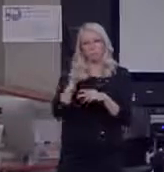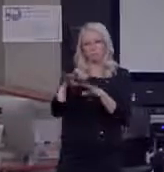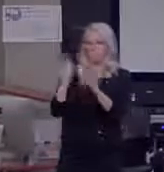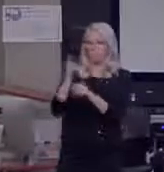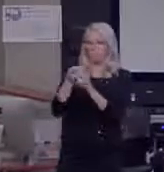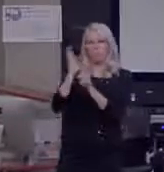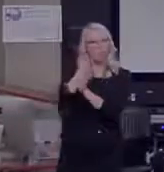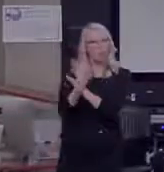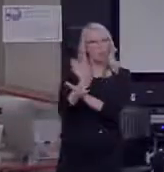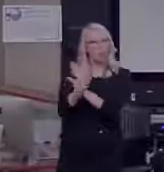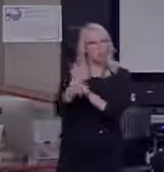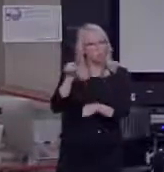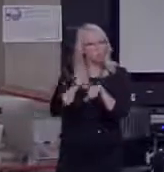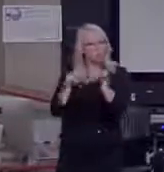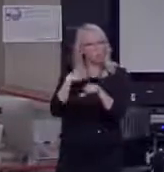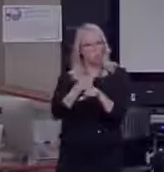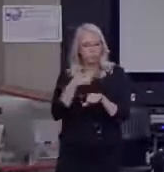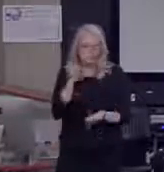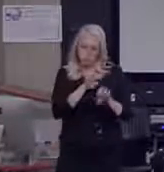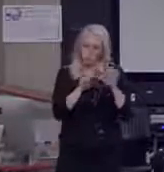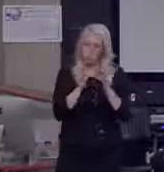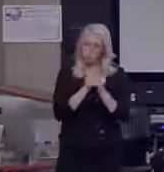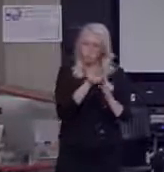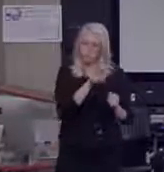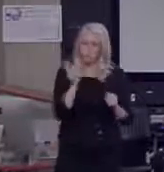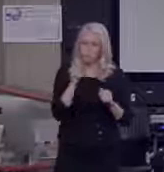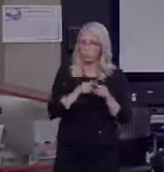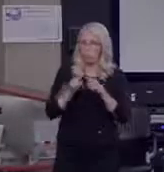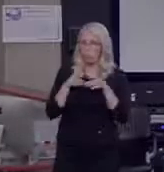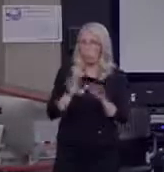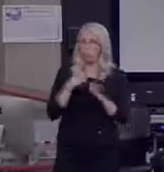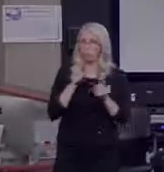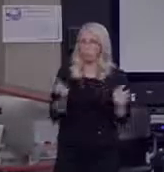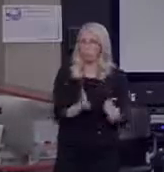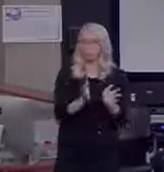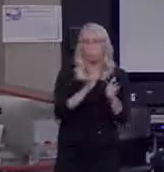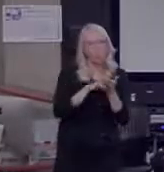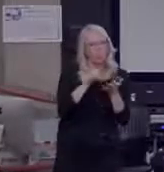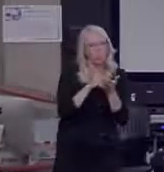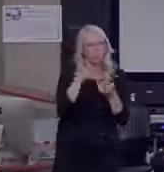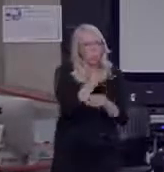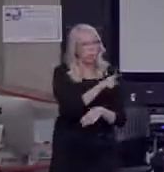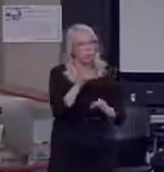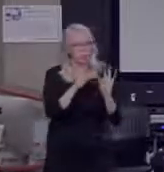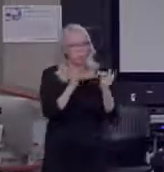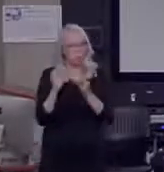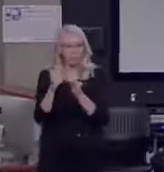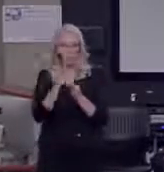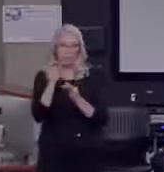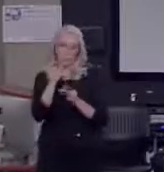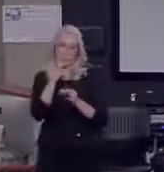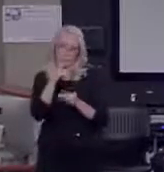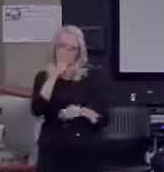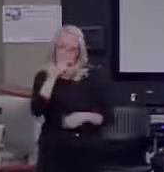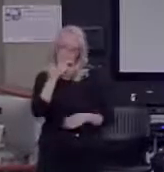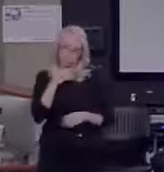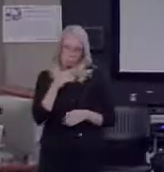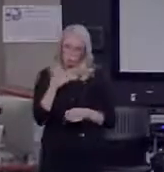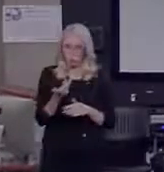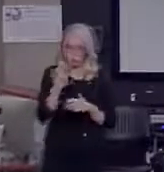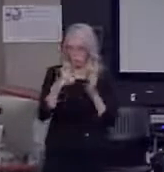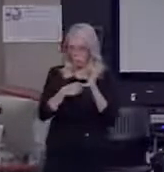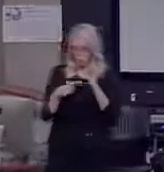psychological science, we've experimented with a number of ways to foster learning for families and kids. 3